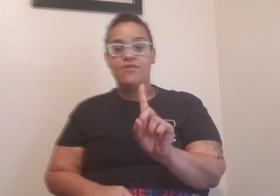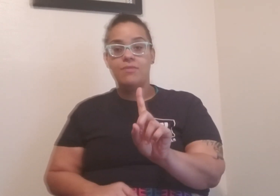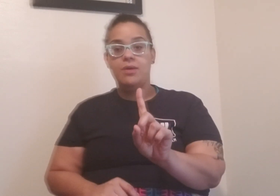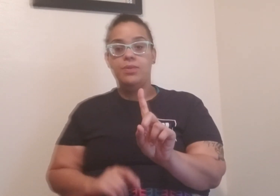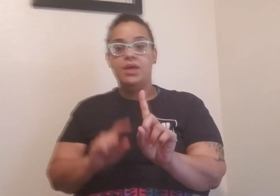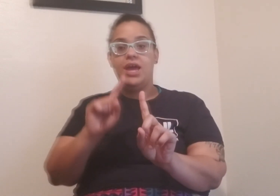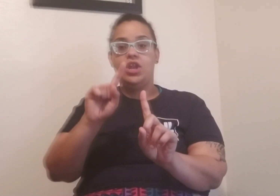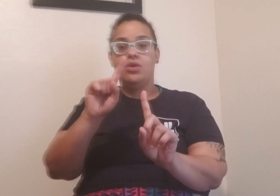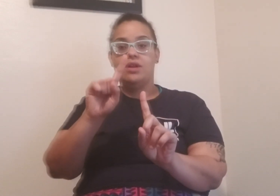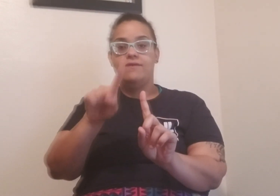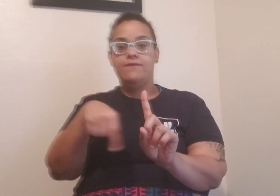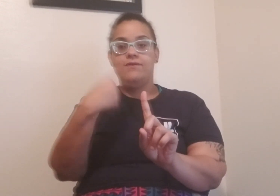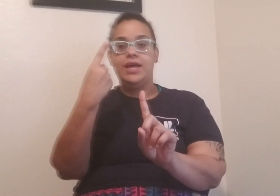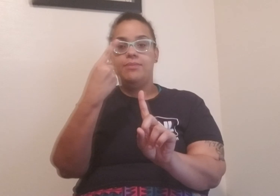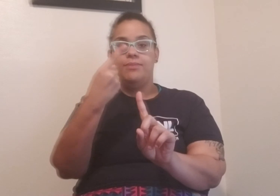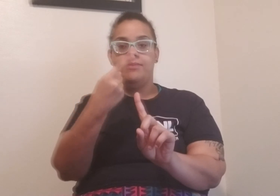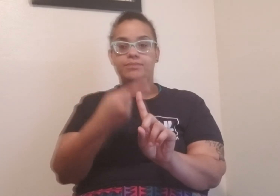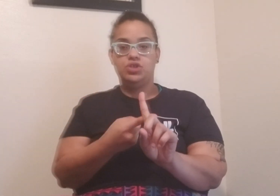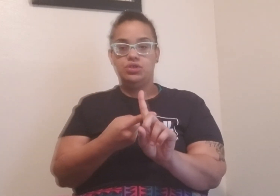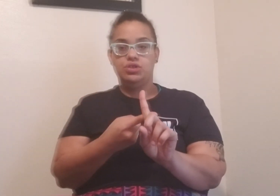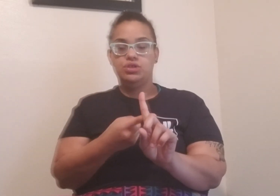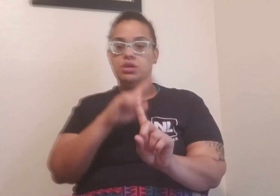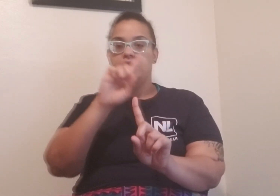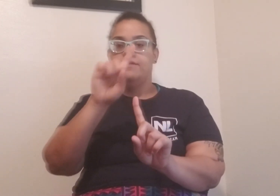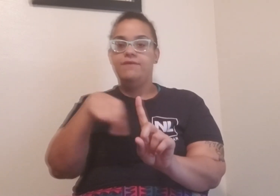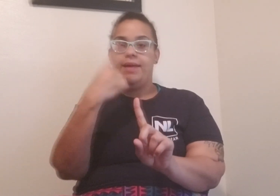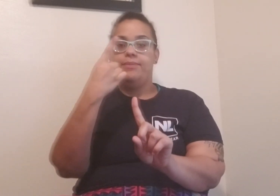month, and you're gonna flip, flip.